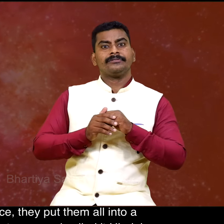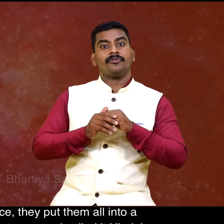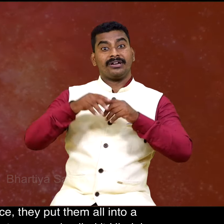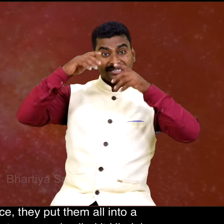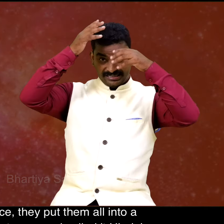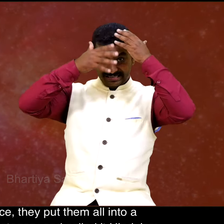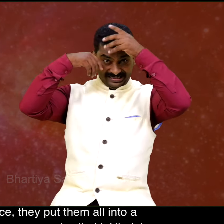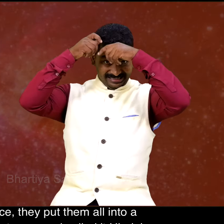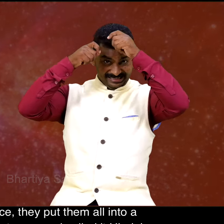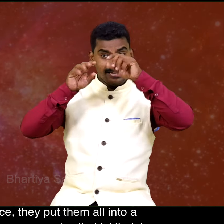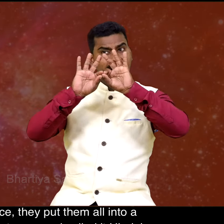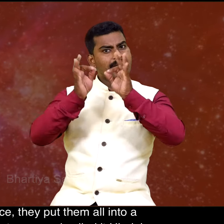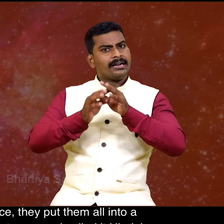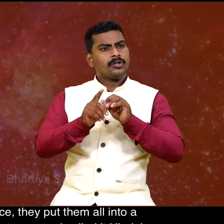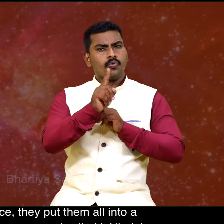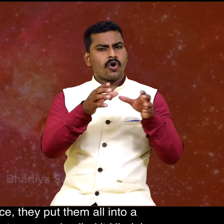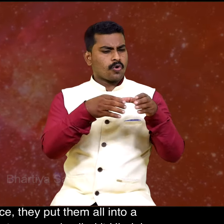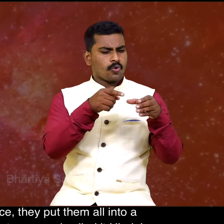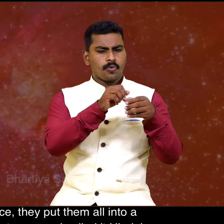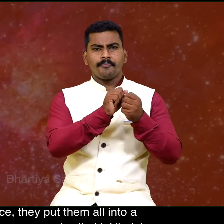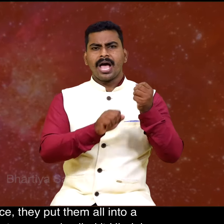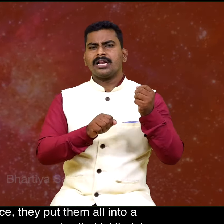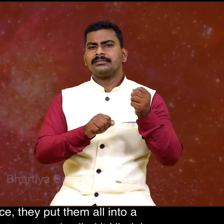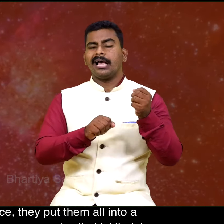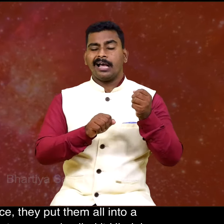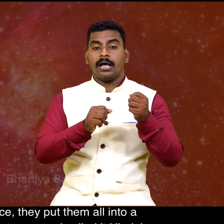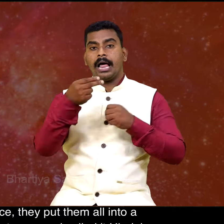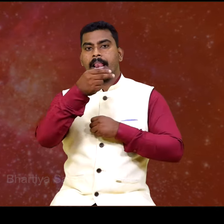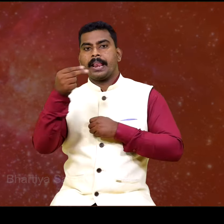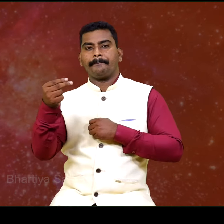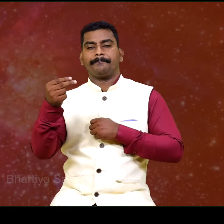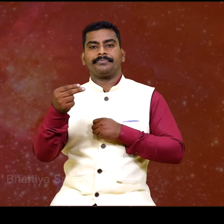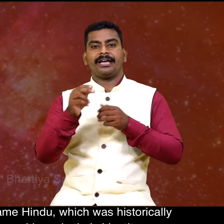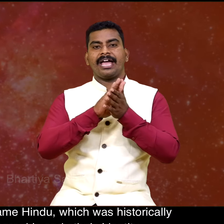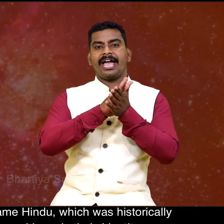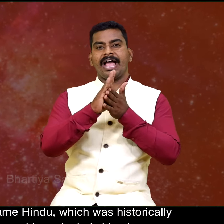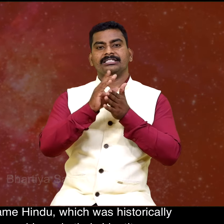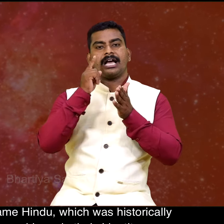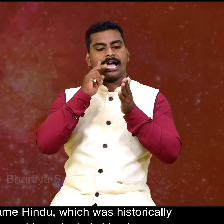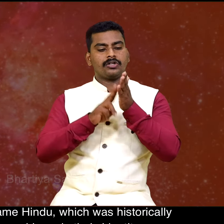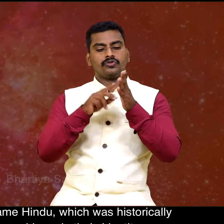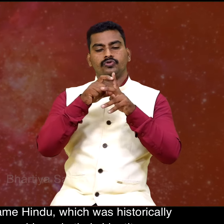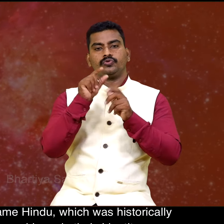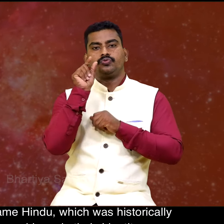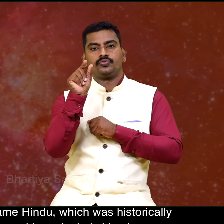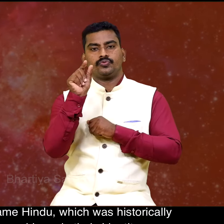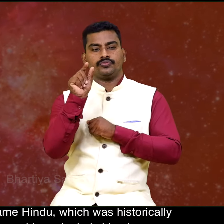category and called it Hinduism, after the name Hindu, which